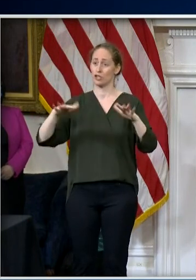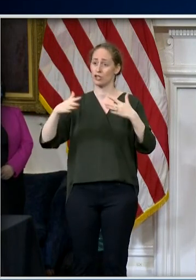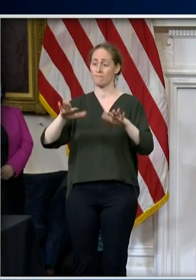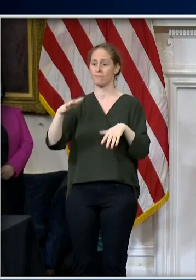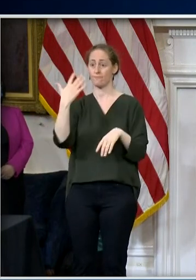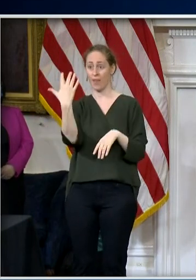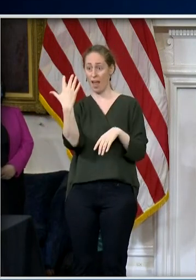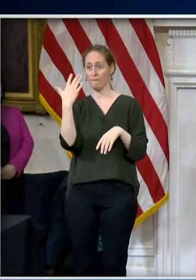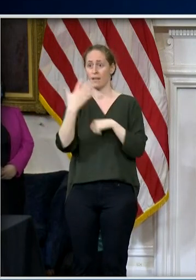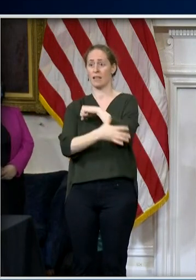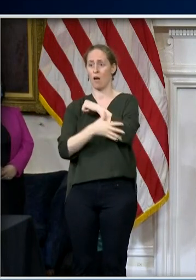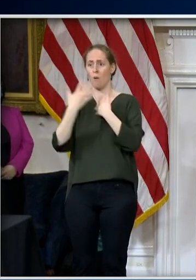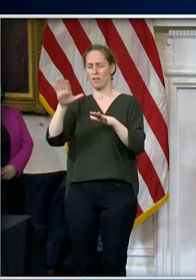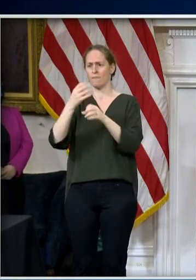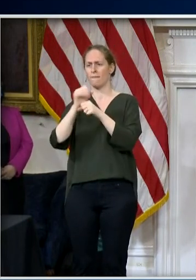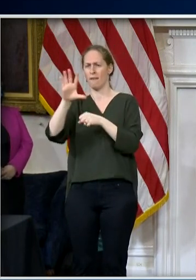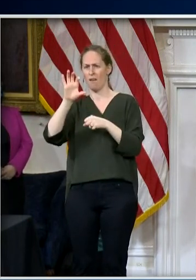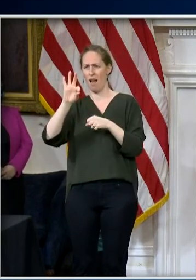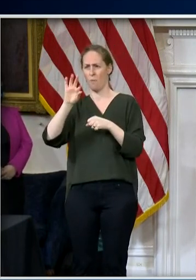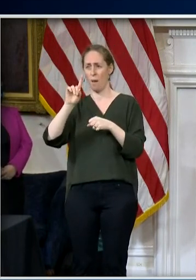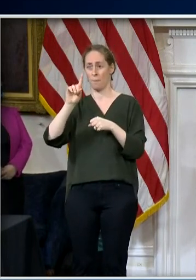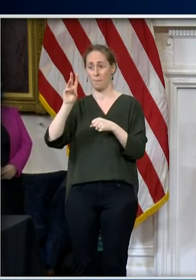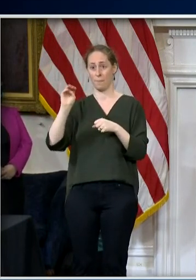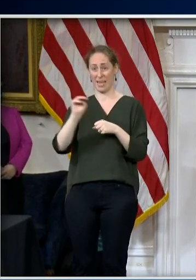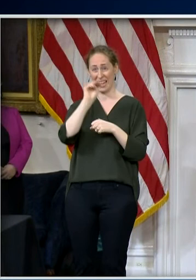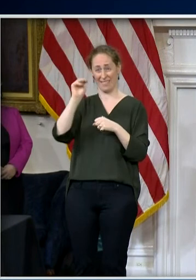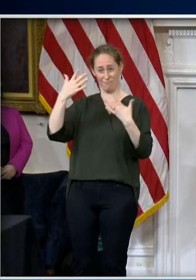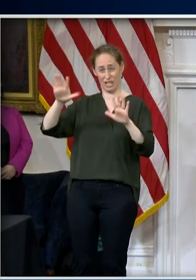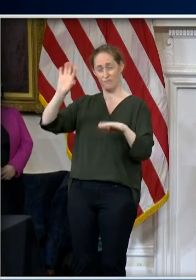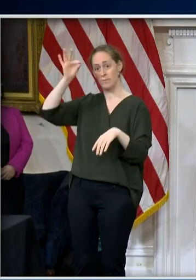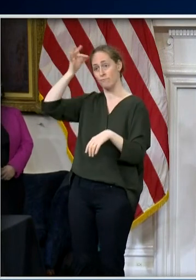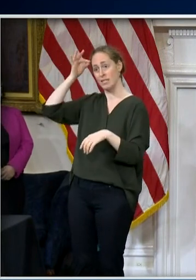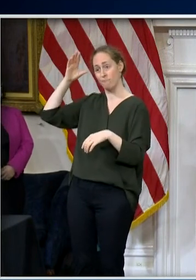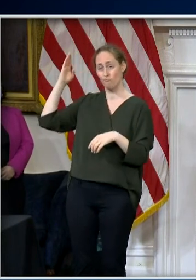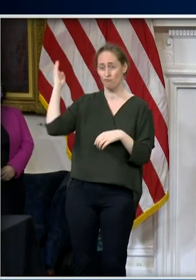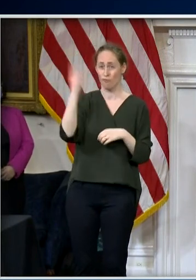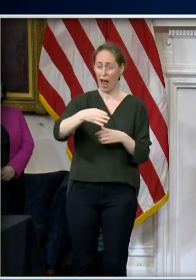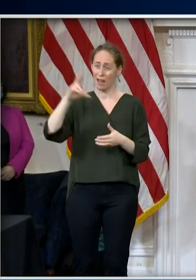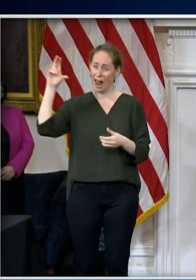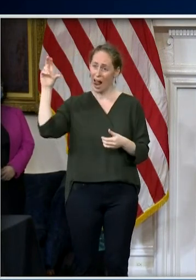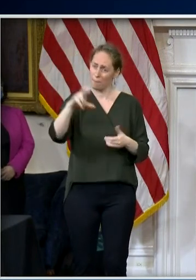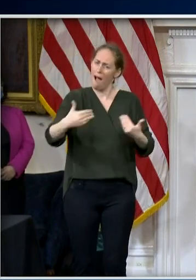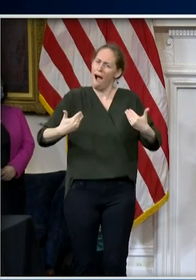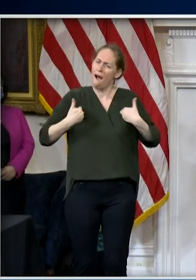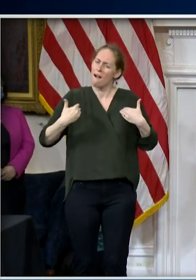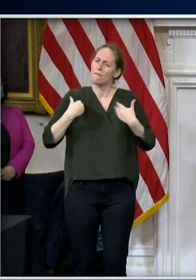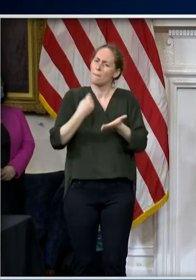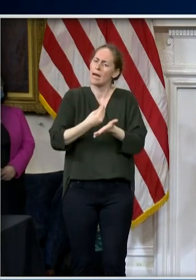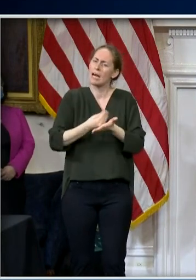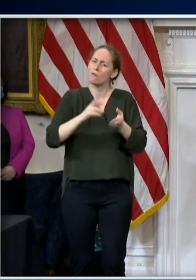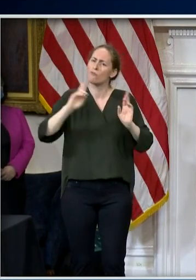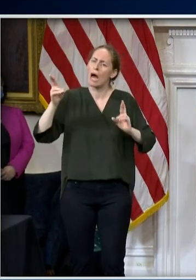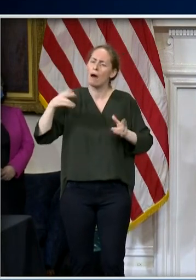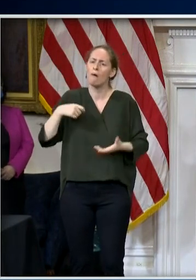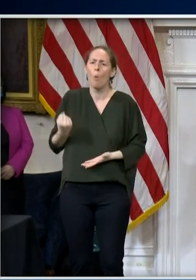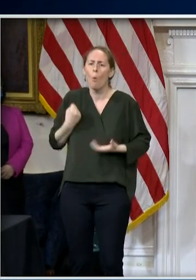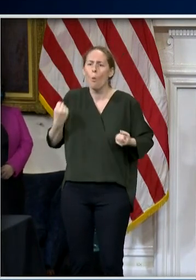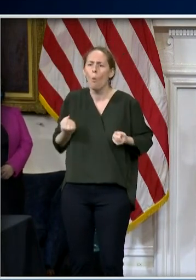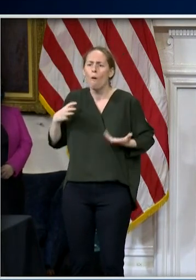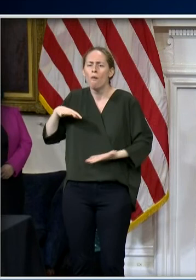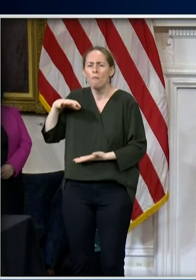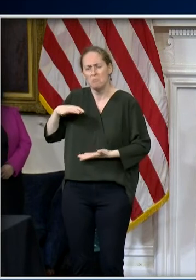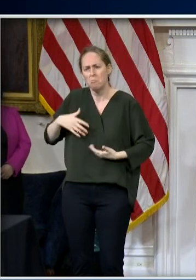million directly from the federal government in CARES Act funding. This money is required by law to be spent by the end